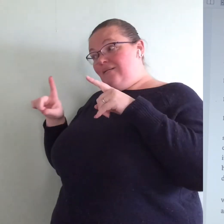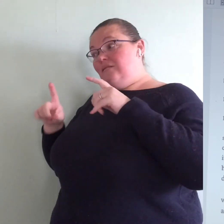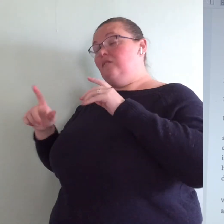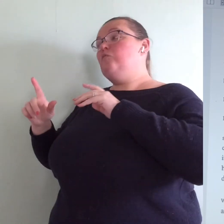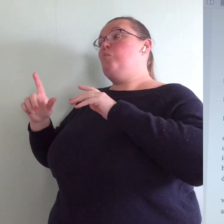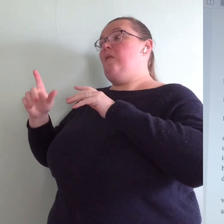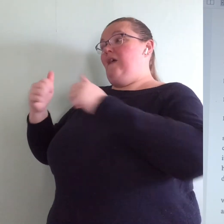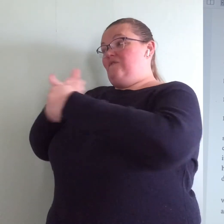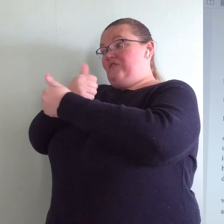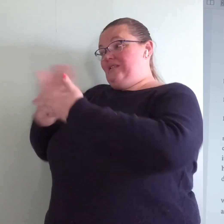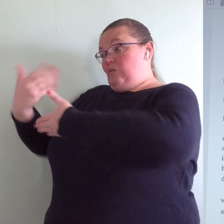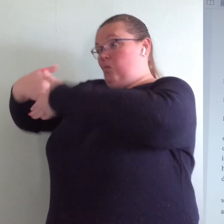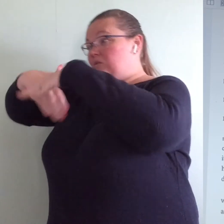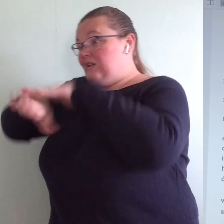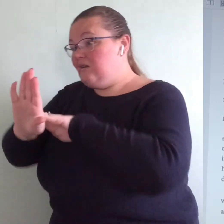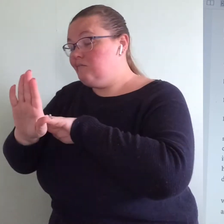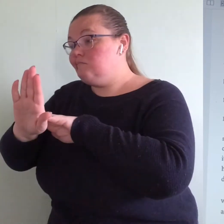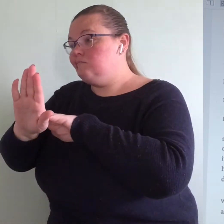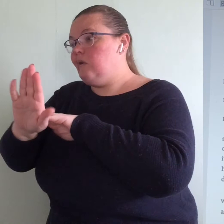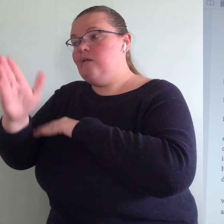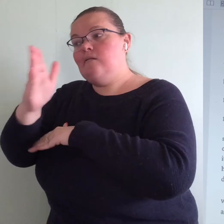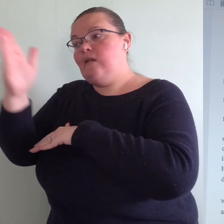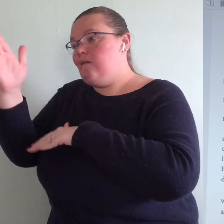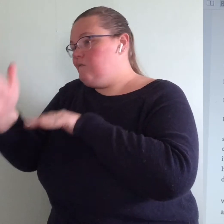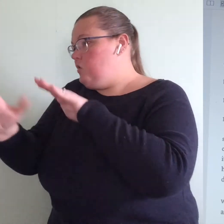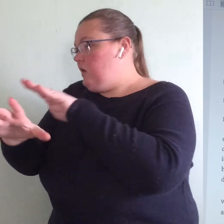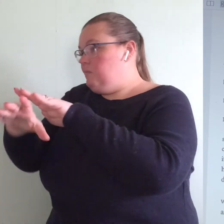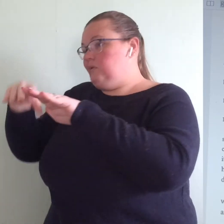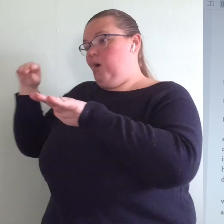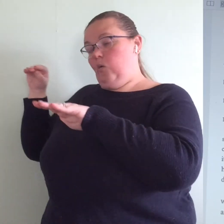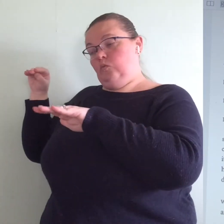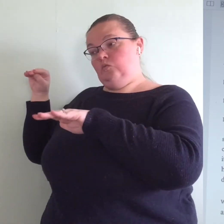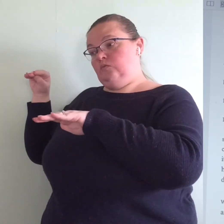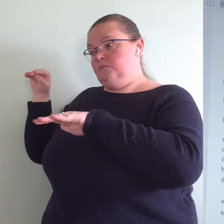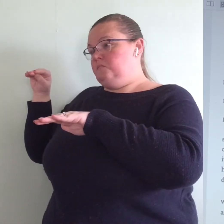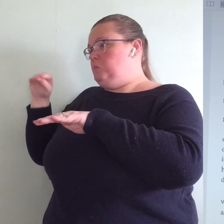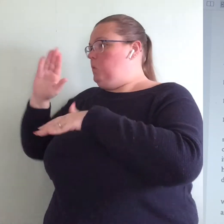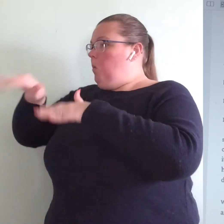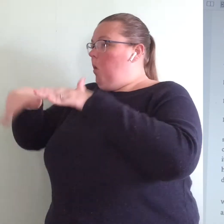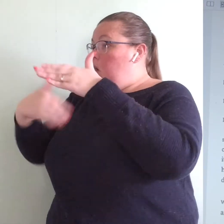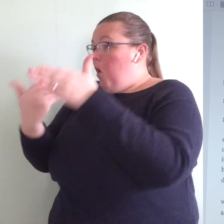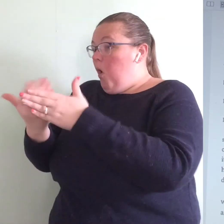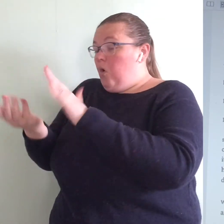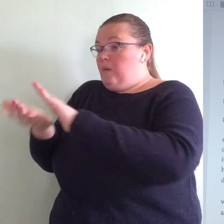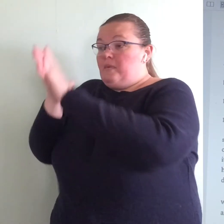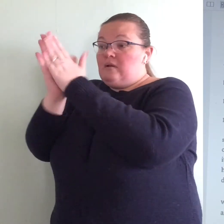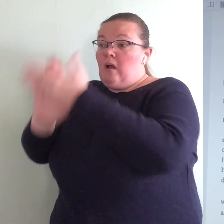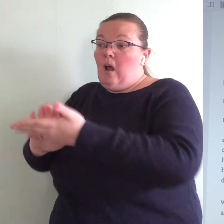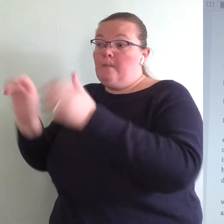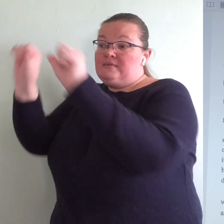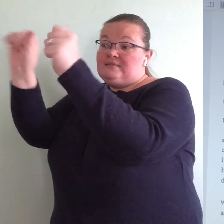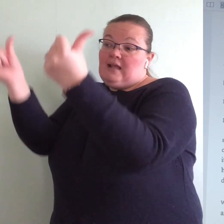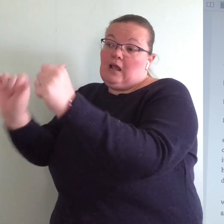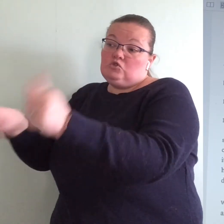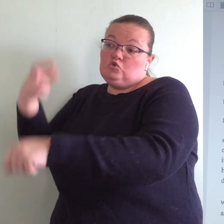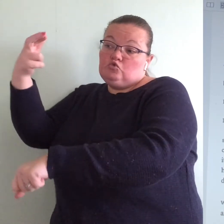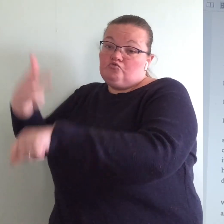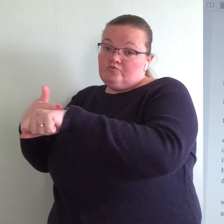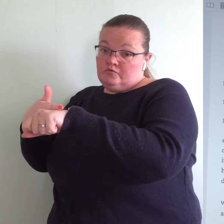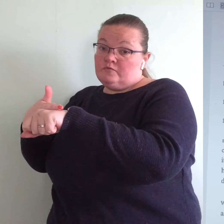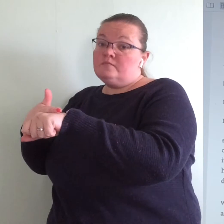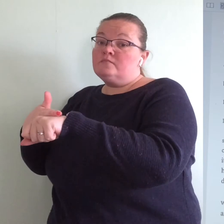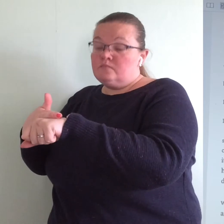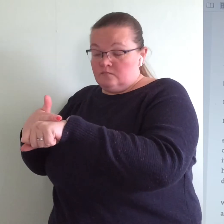many taken in there that ever come out again. Statues. All full of statues, they say it is, in